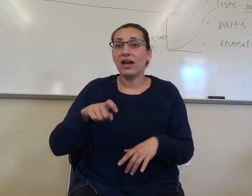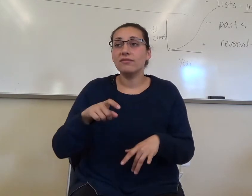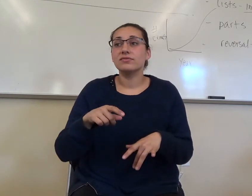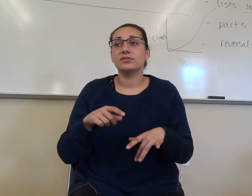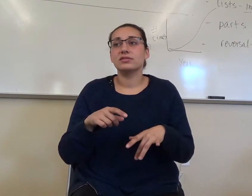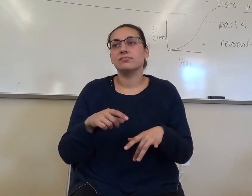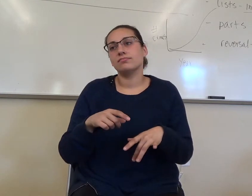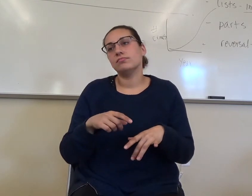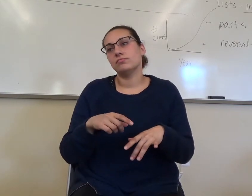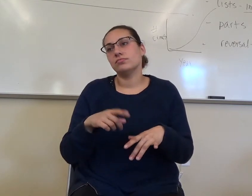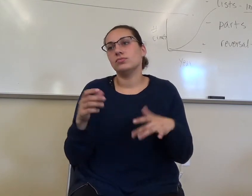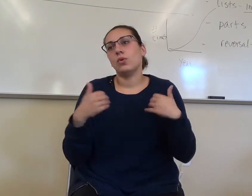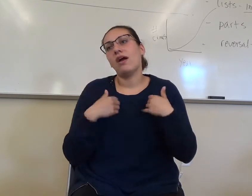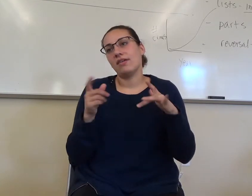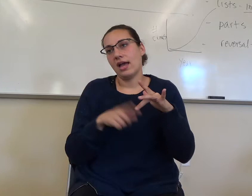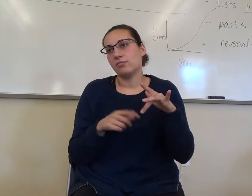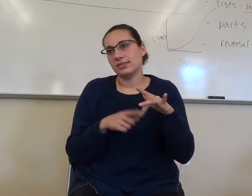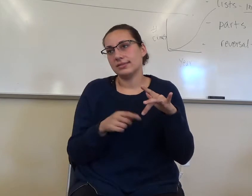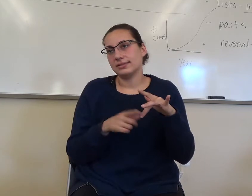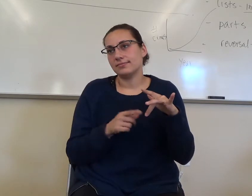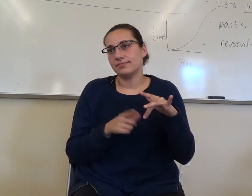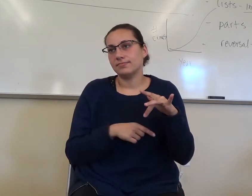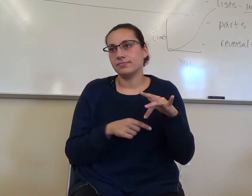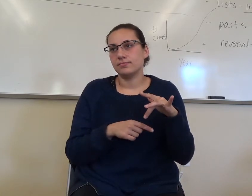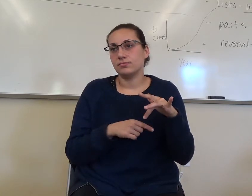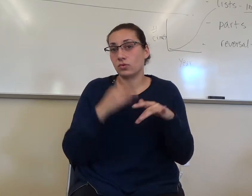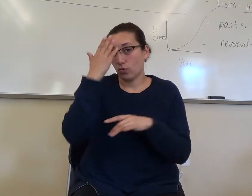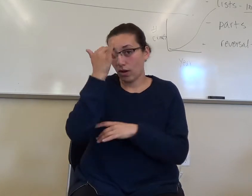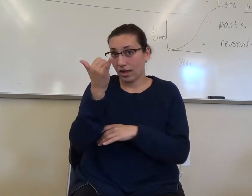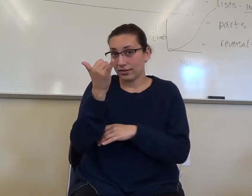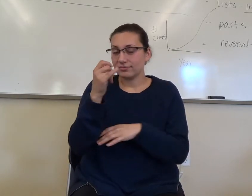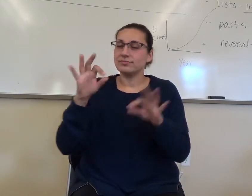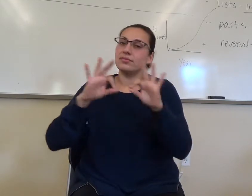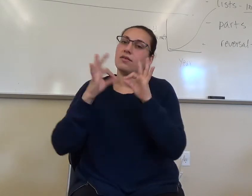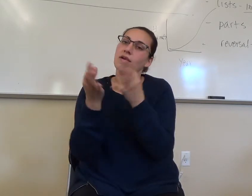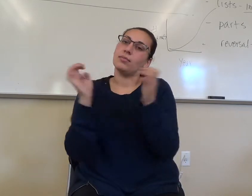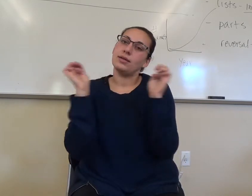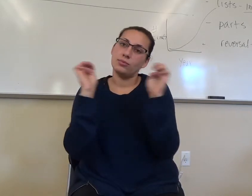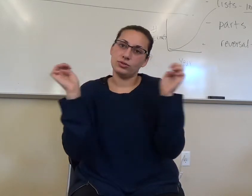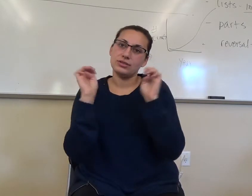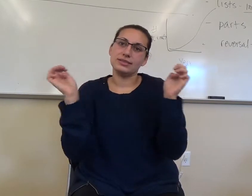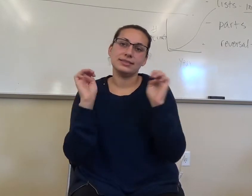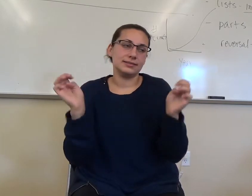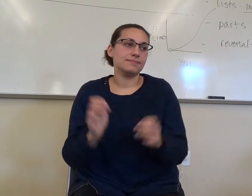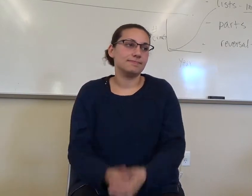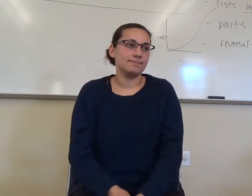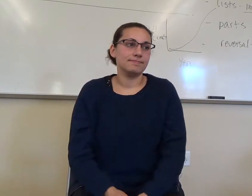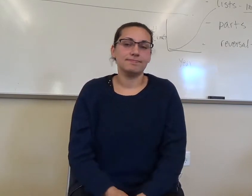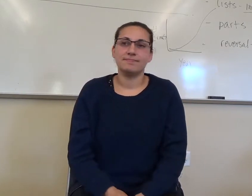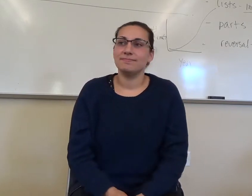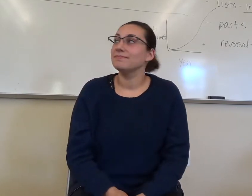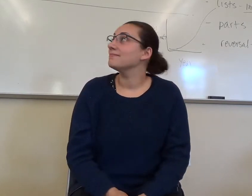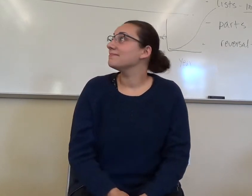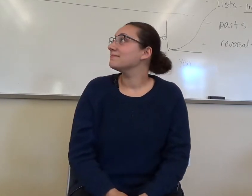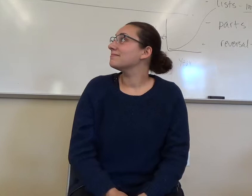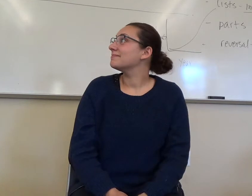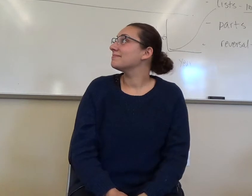absence to have to do with your family. Now, as we read into this, we find that